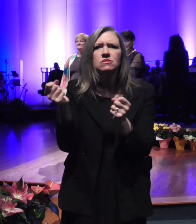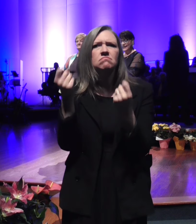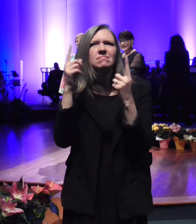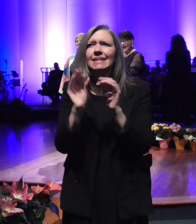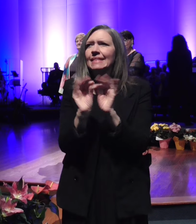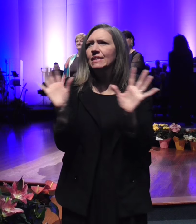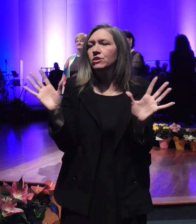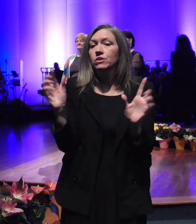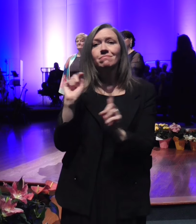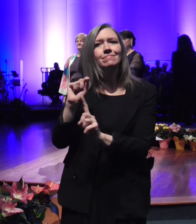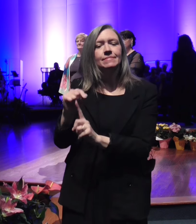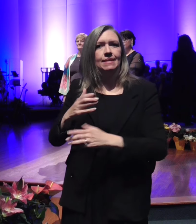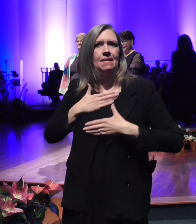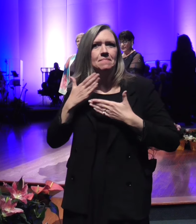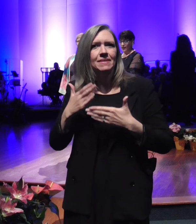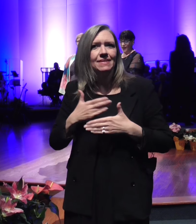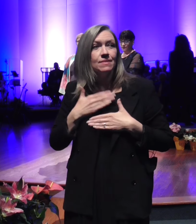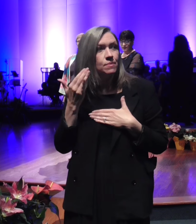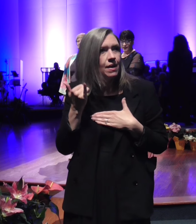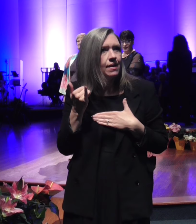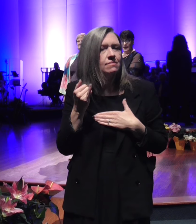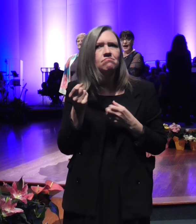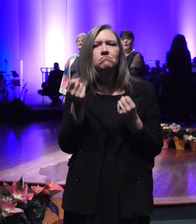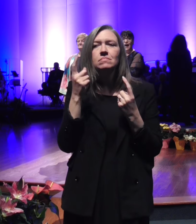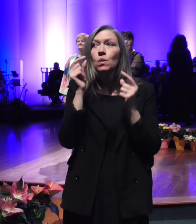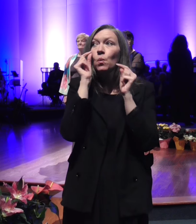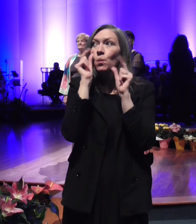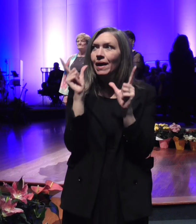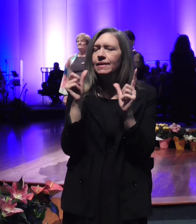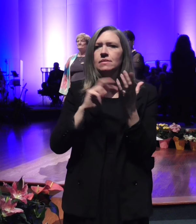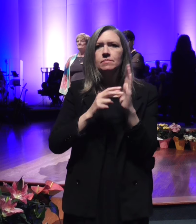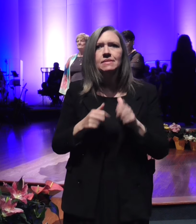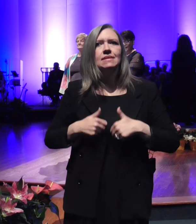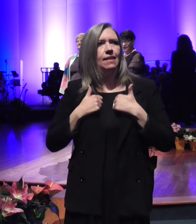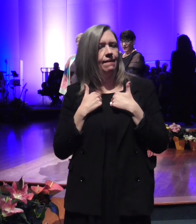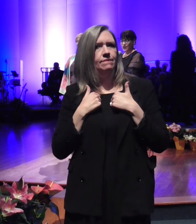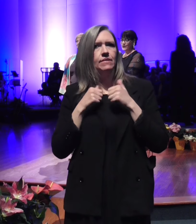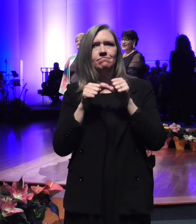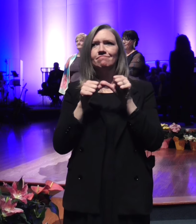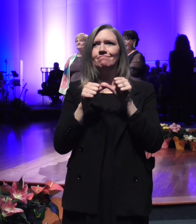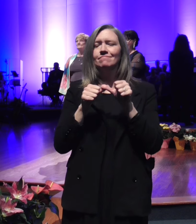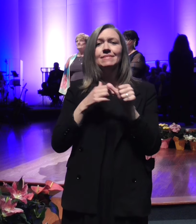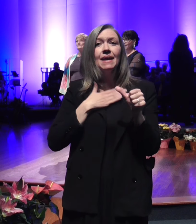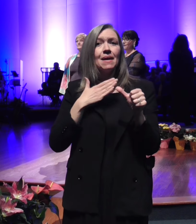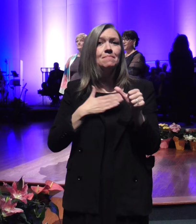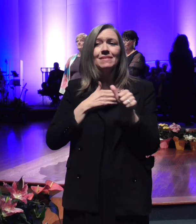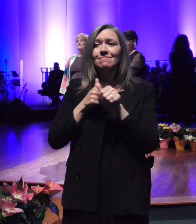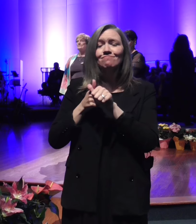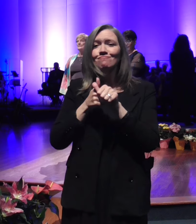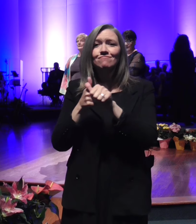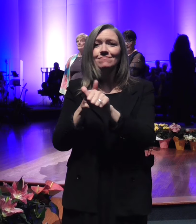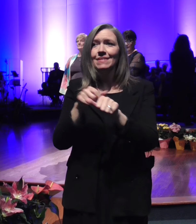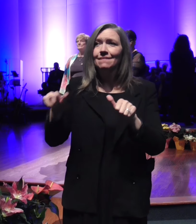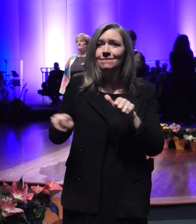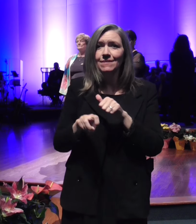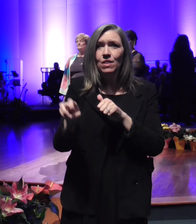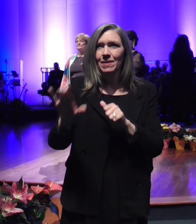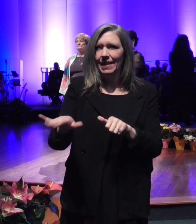for he sees that wakefulness is life. How happy he is following the path of the